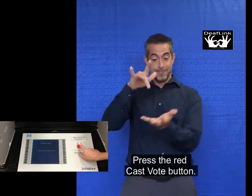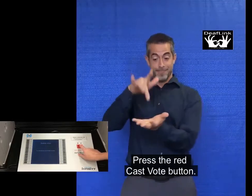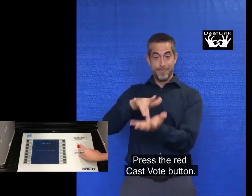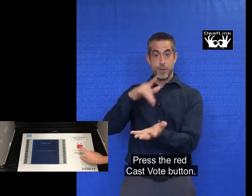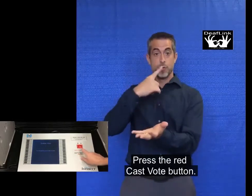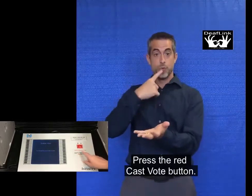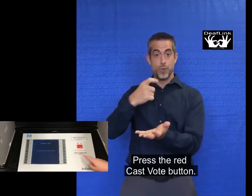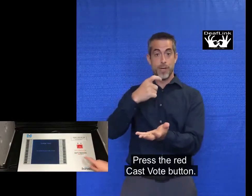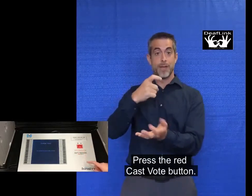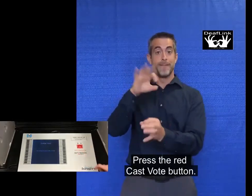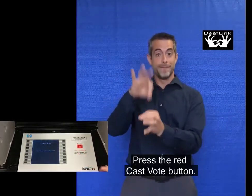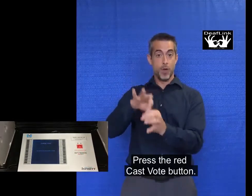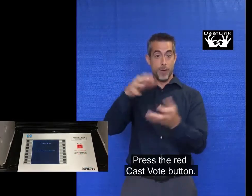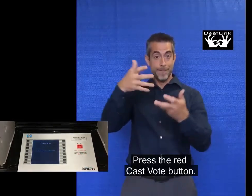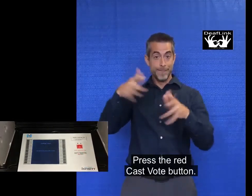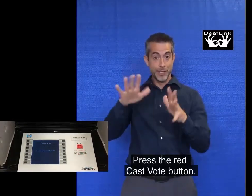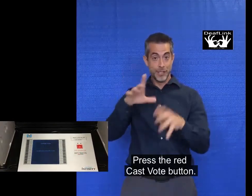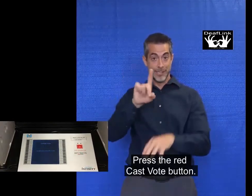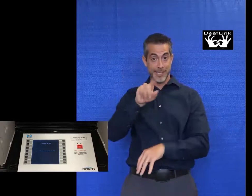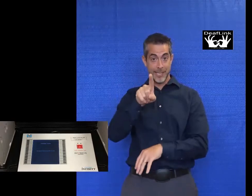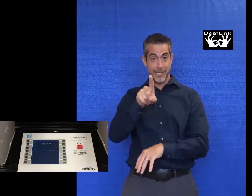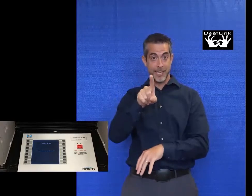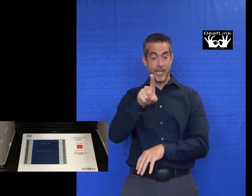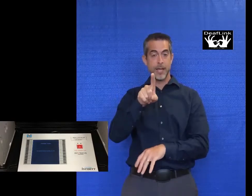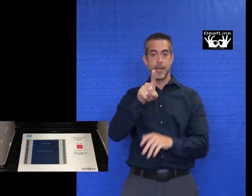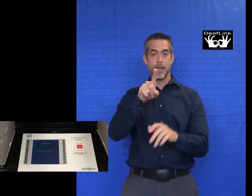Press the red Cast Vote button.